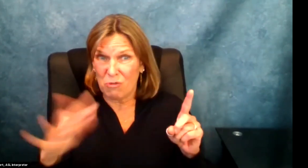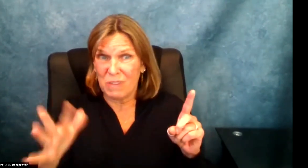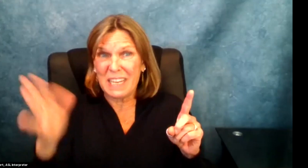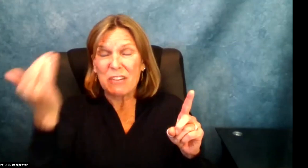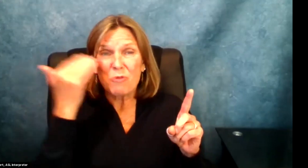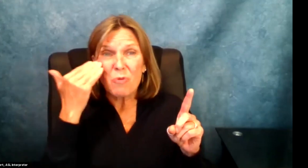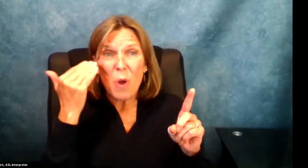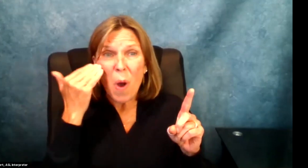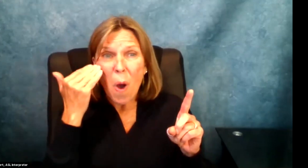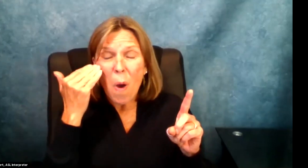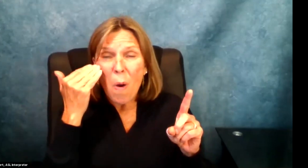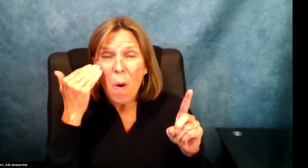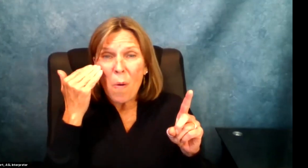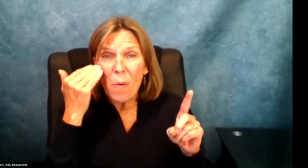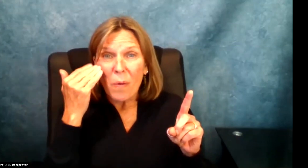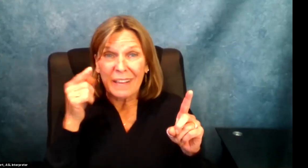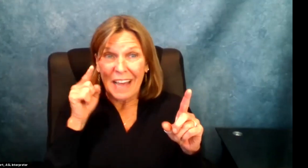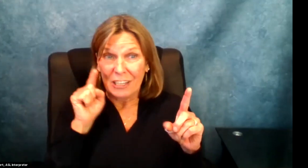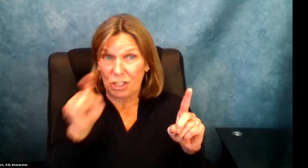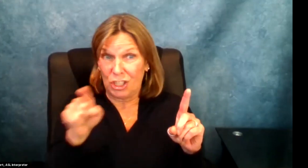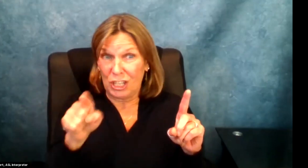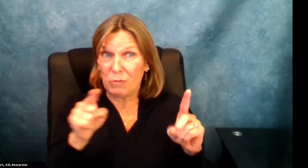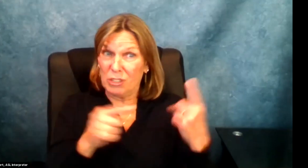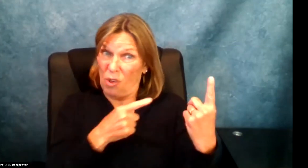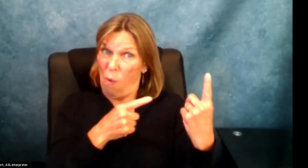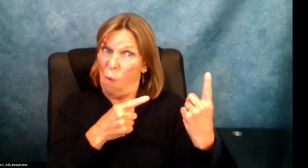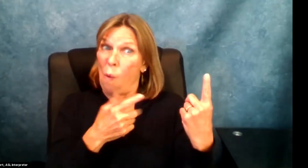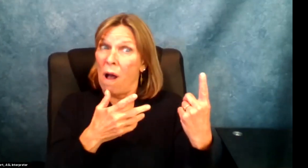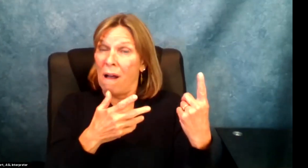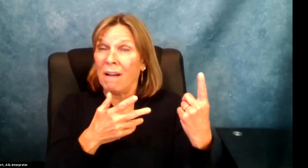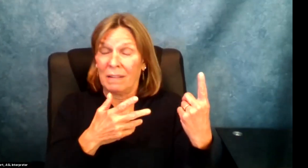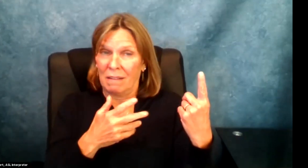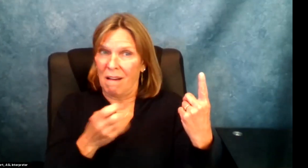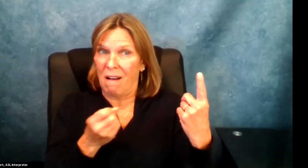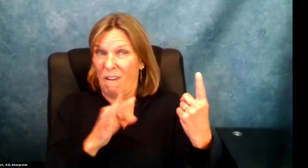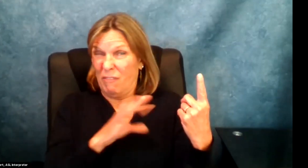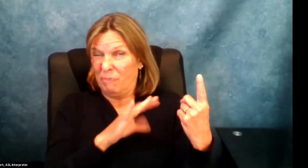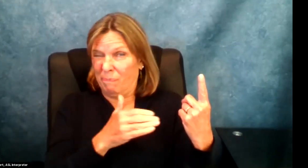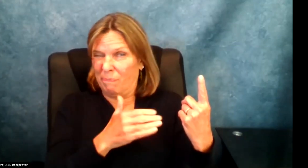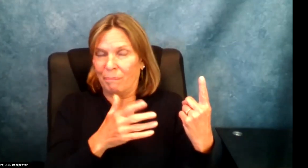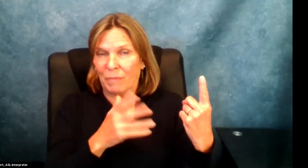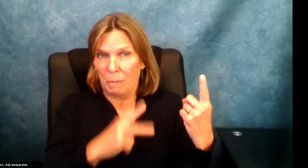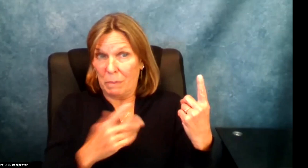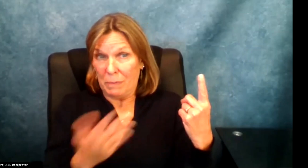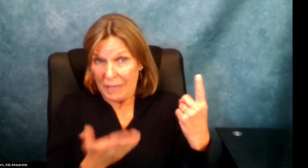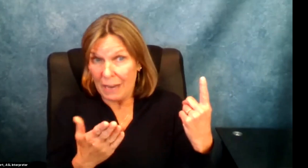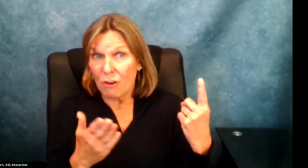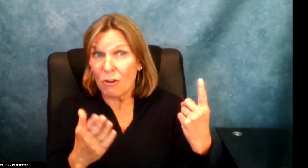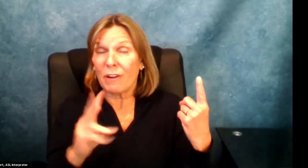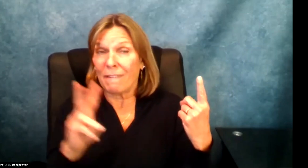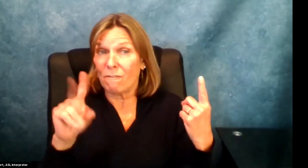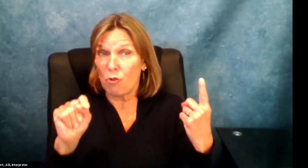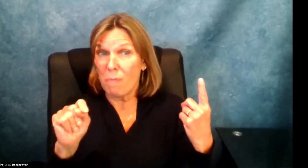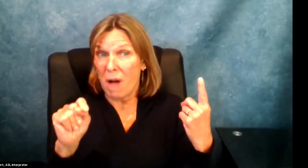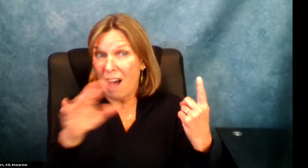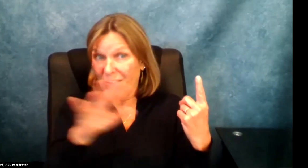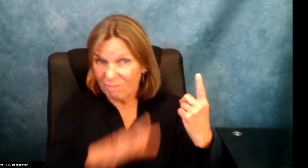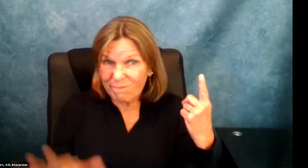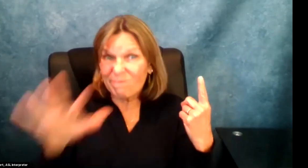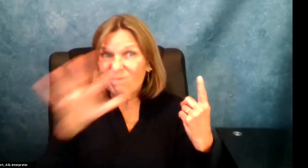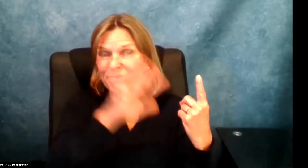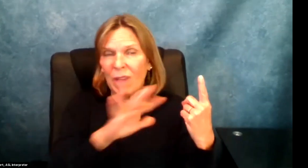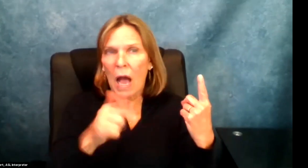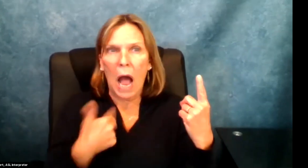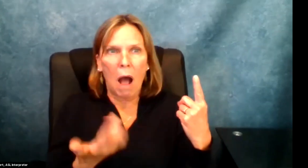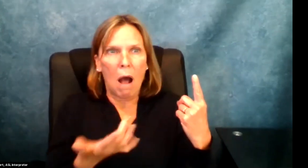point people during the COVID response in the state. And I think I've felt very